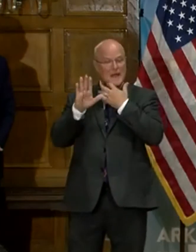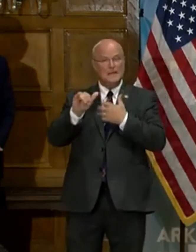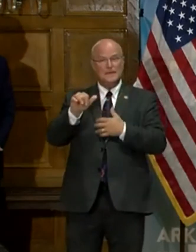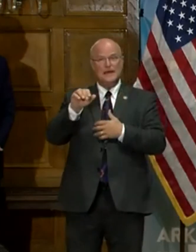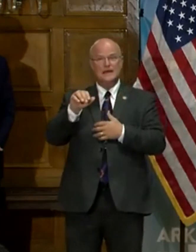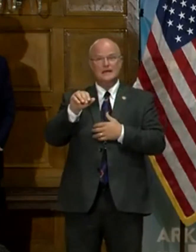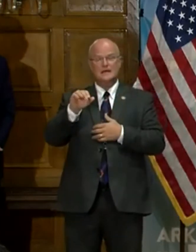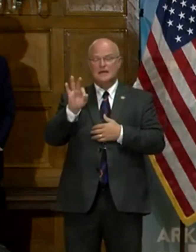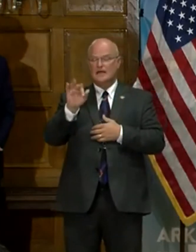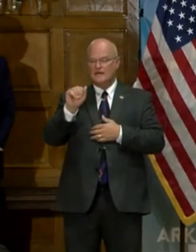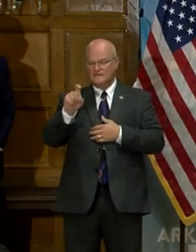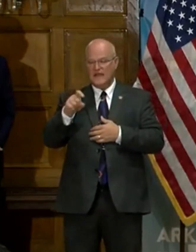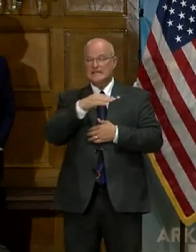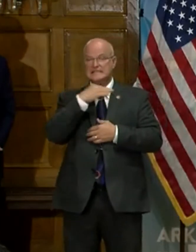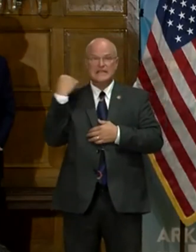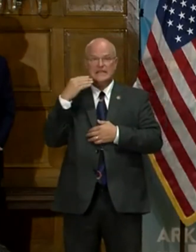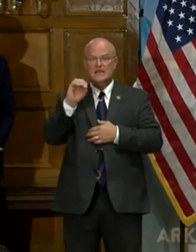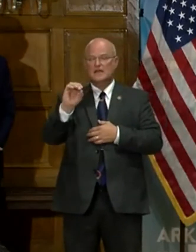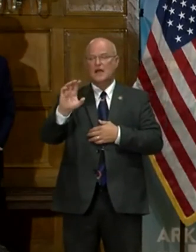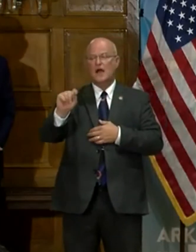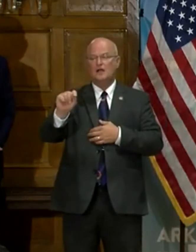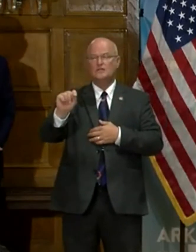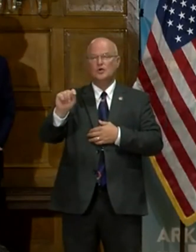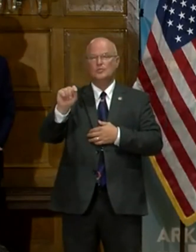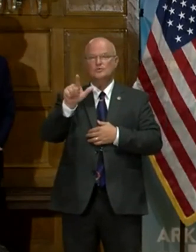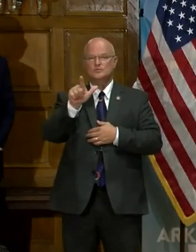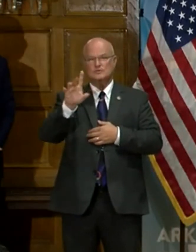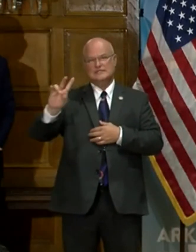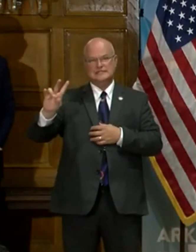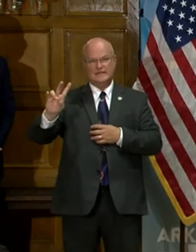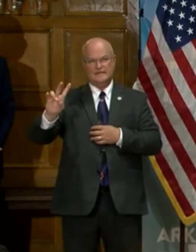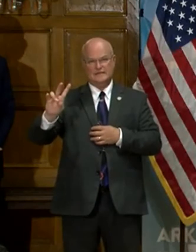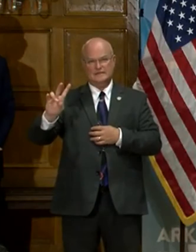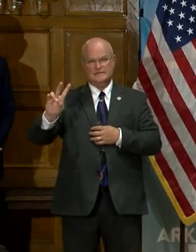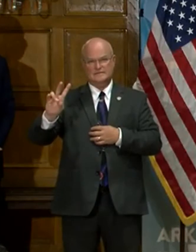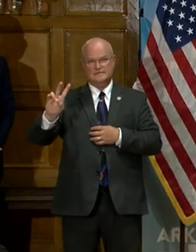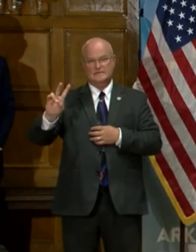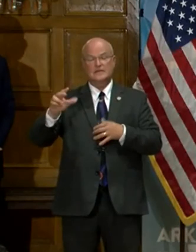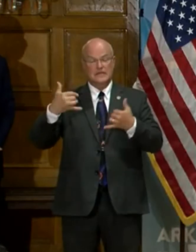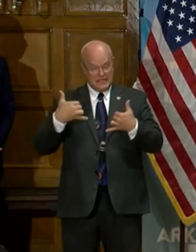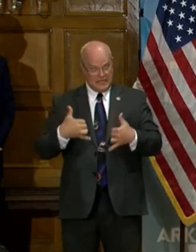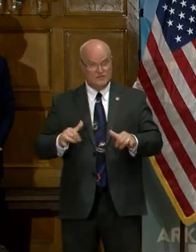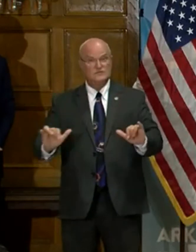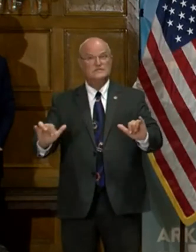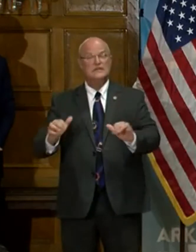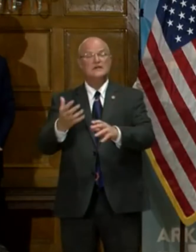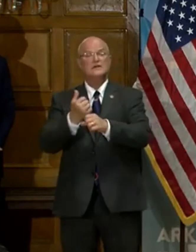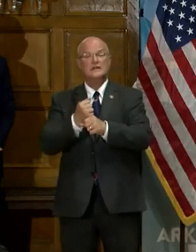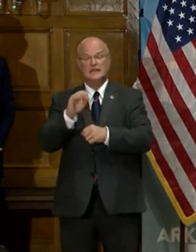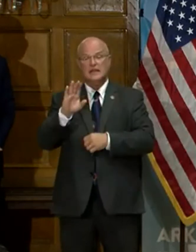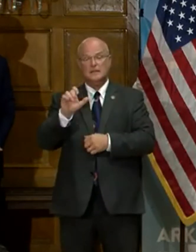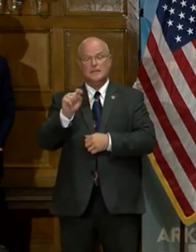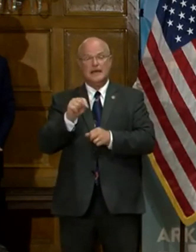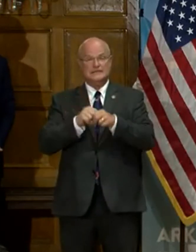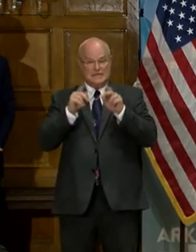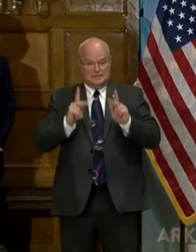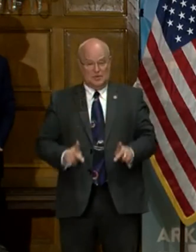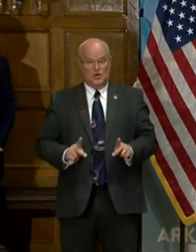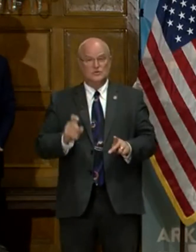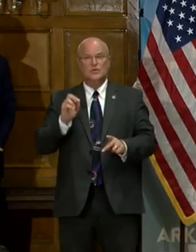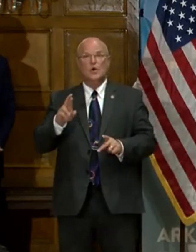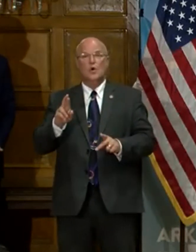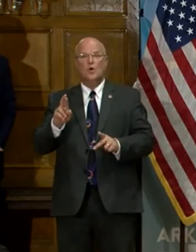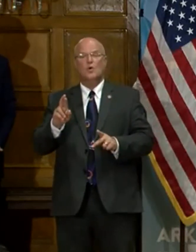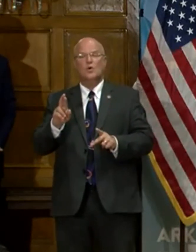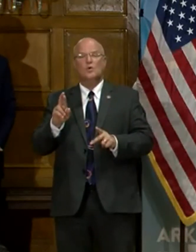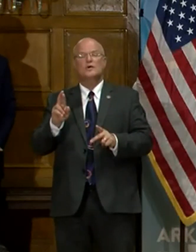by mail or fax deadline. It is October the 27th. You may still get ballots in person or by a